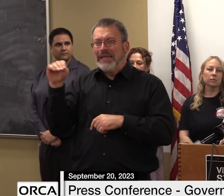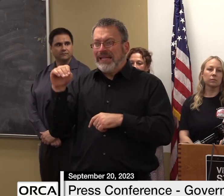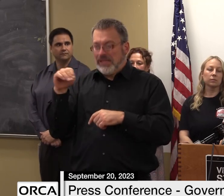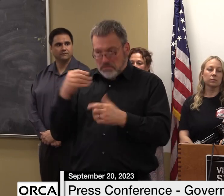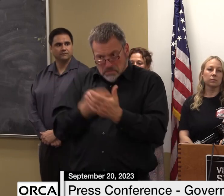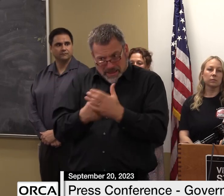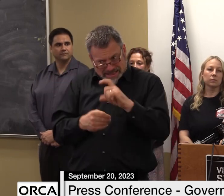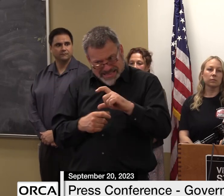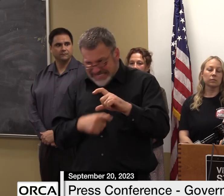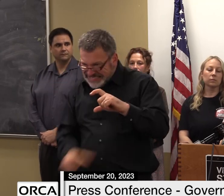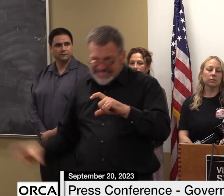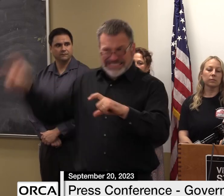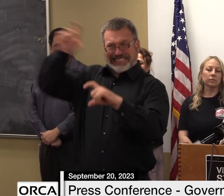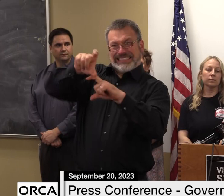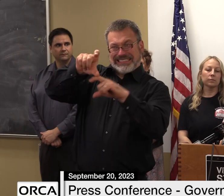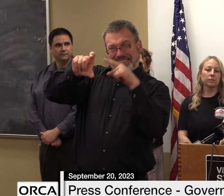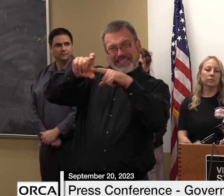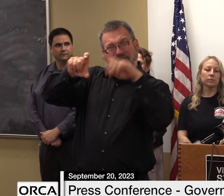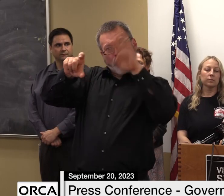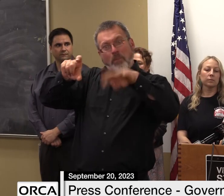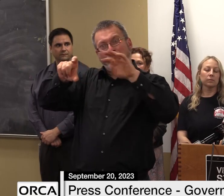we've updated their status.